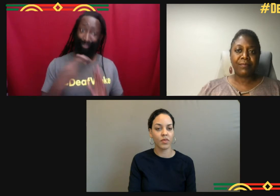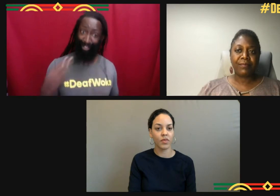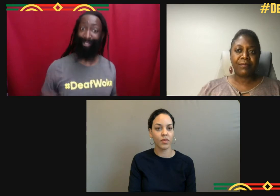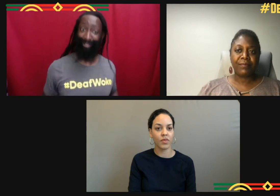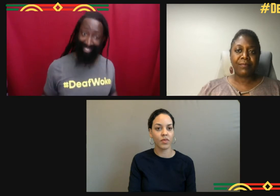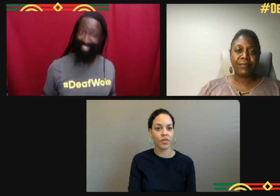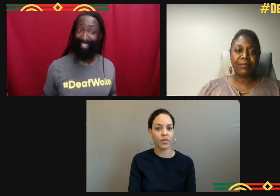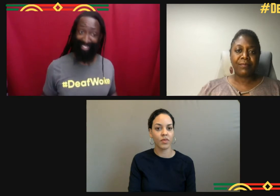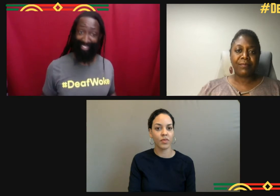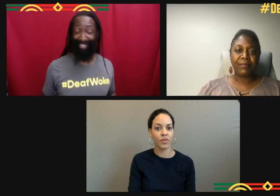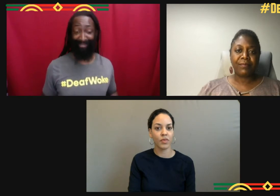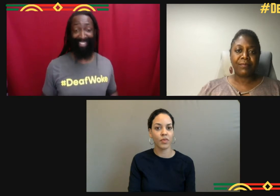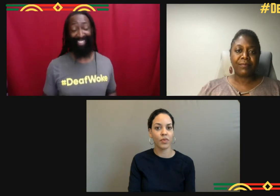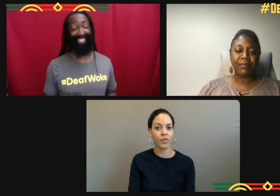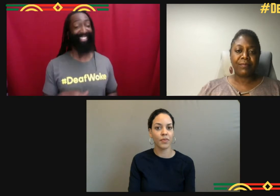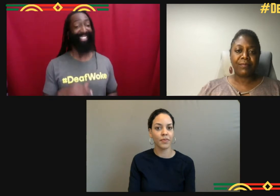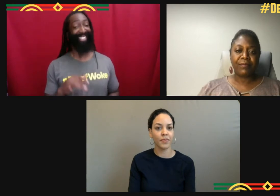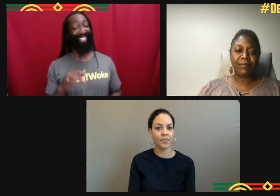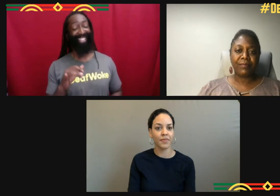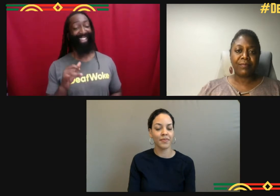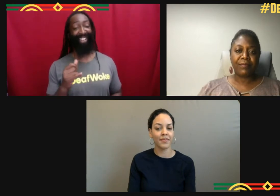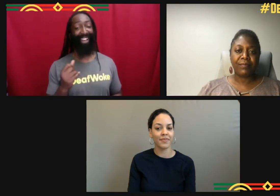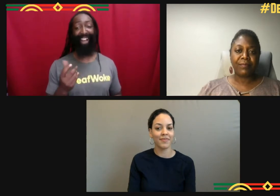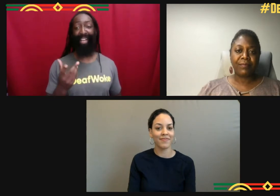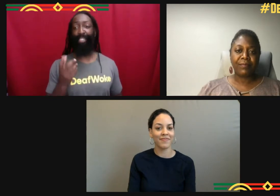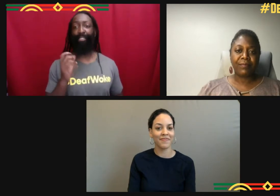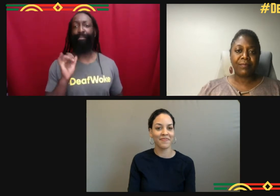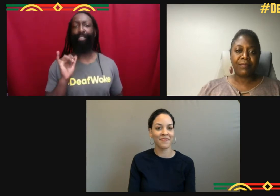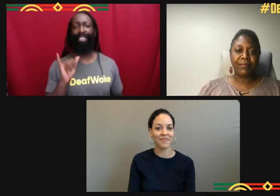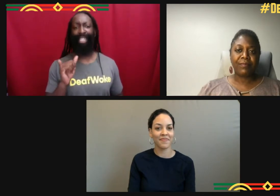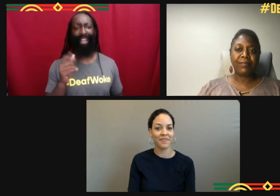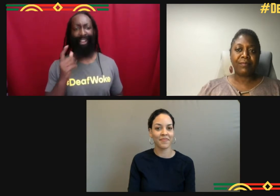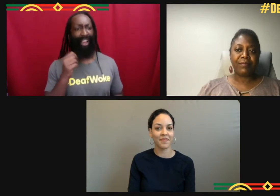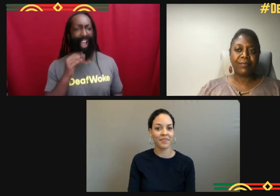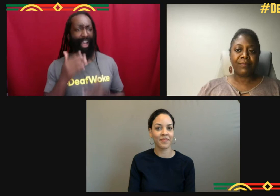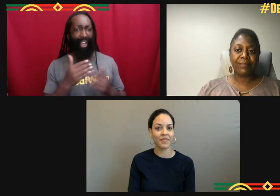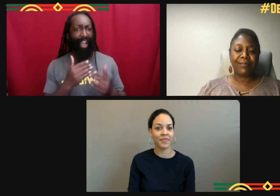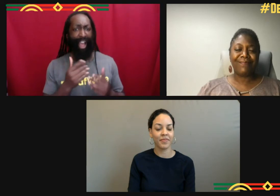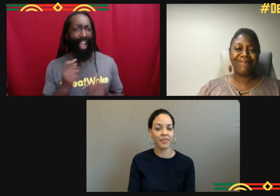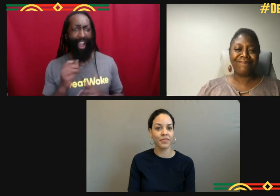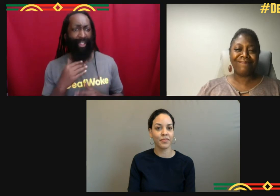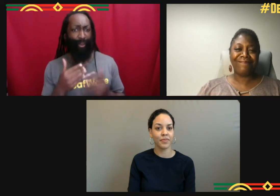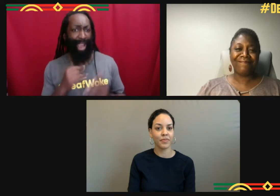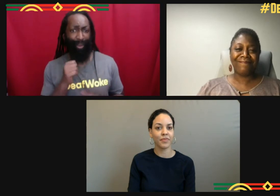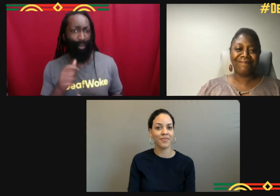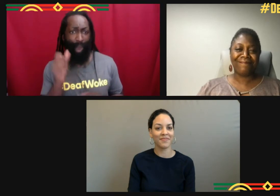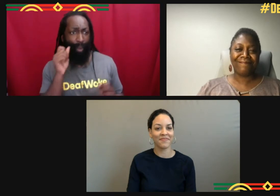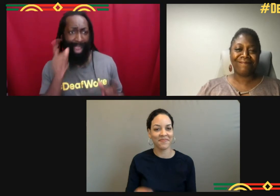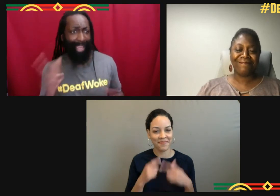So I just want to, you know, your truth. Thank you. We need that truth. Thank you for being raw.